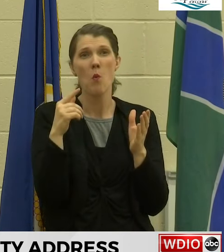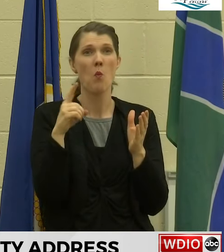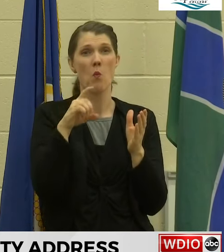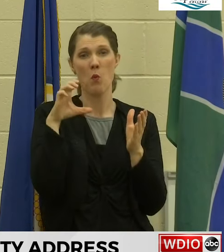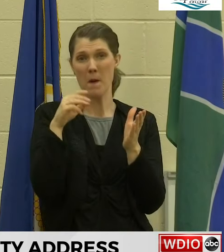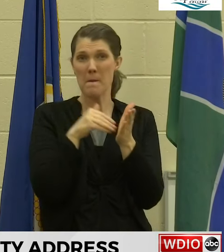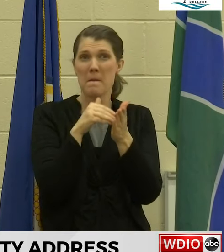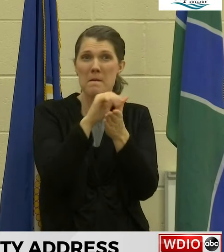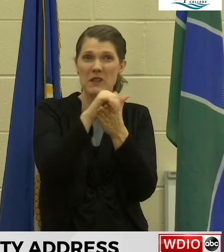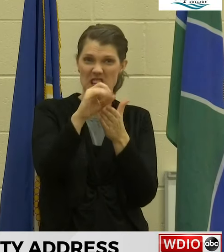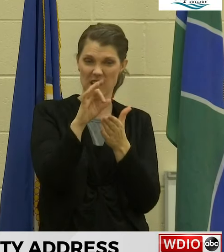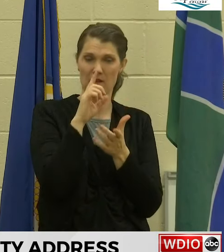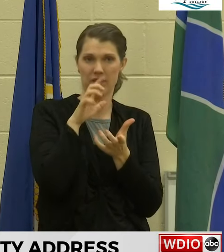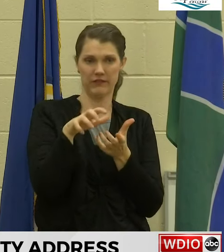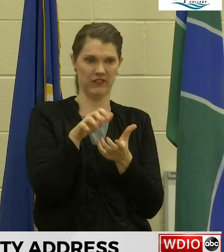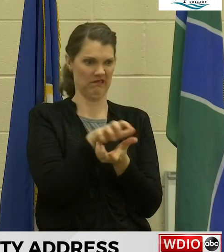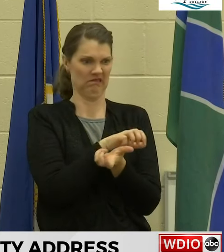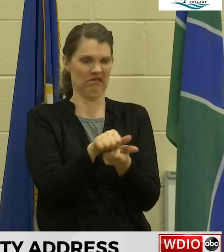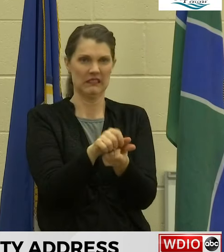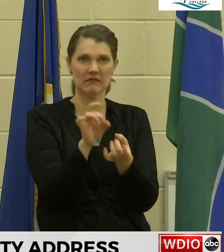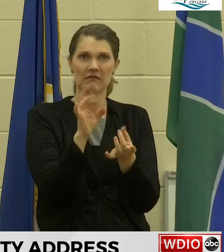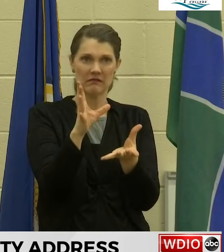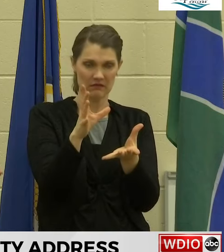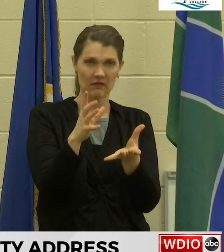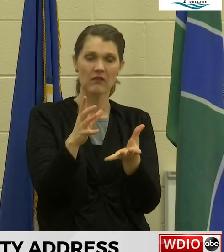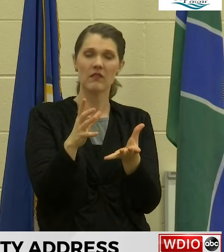flood damage. So